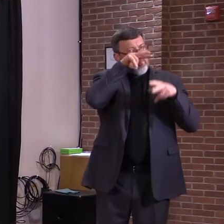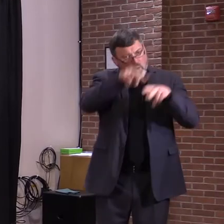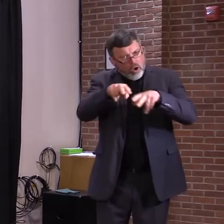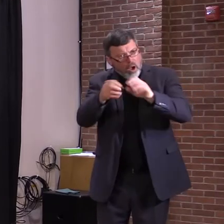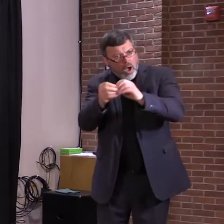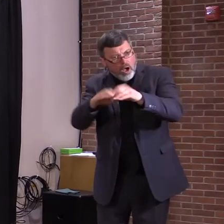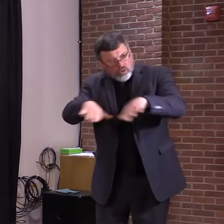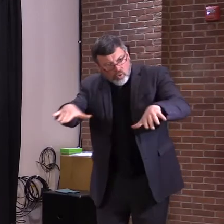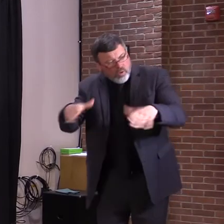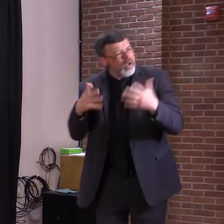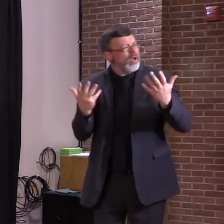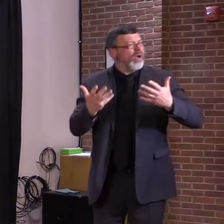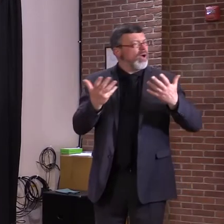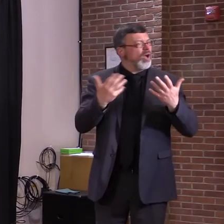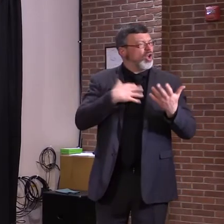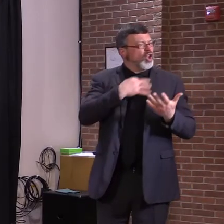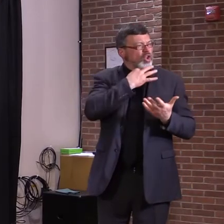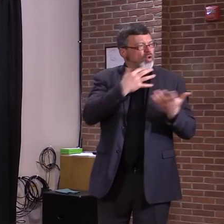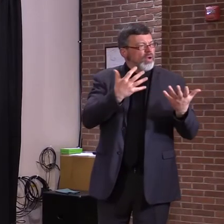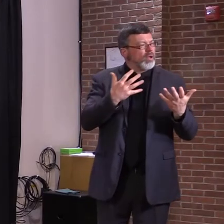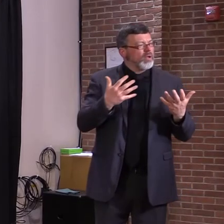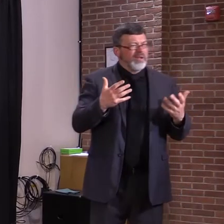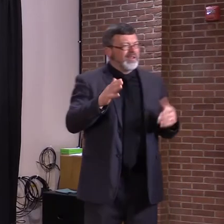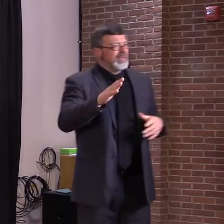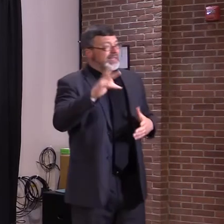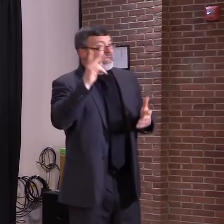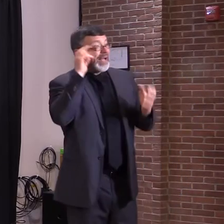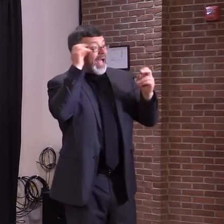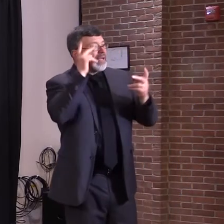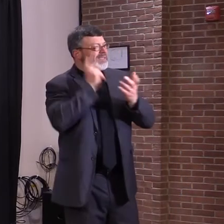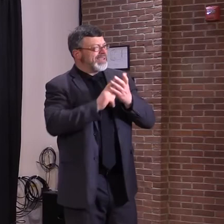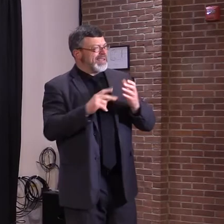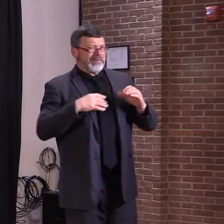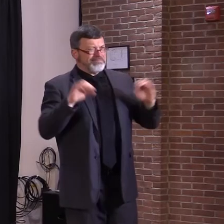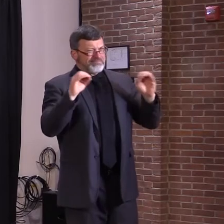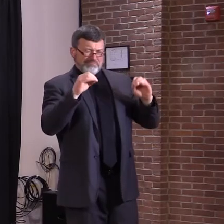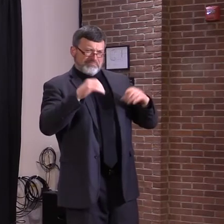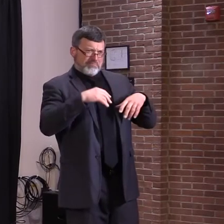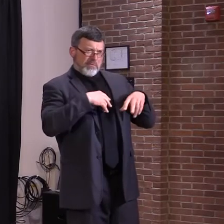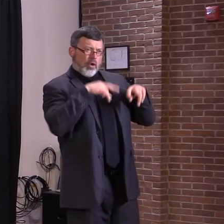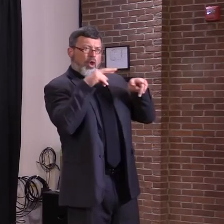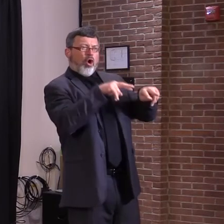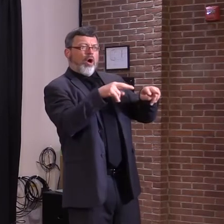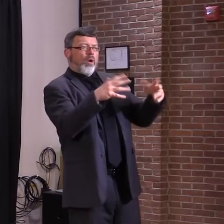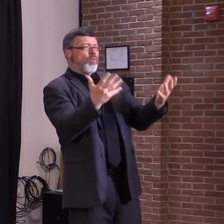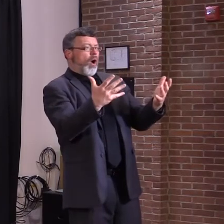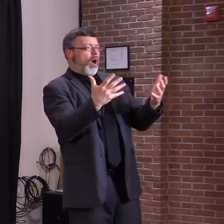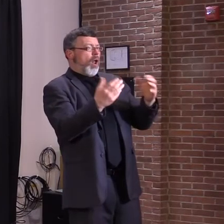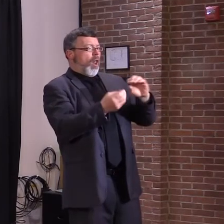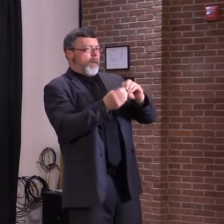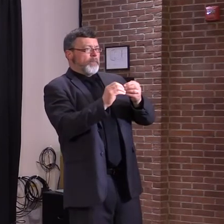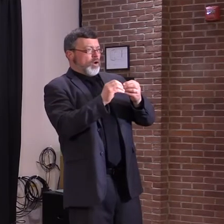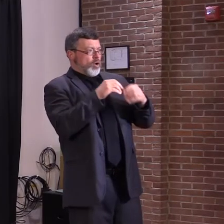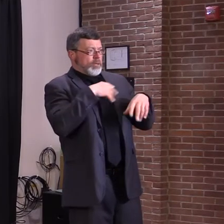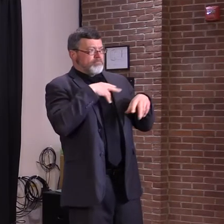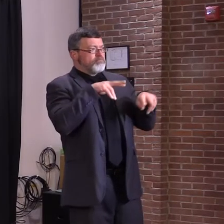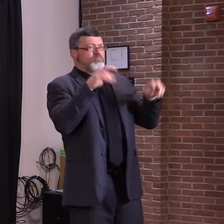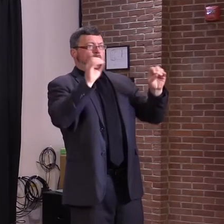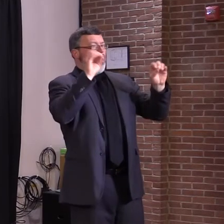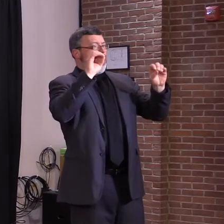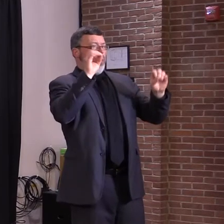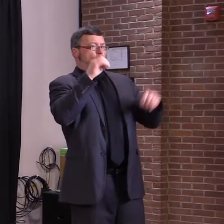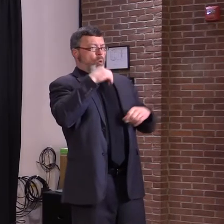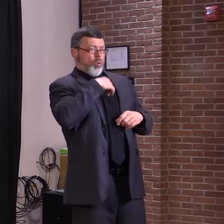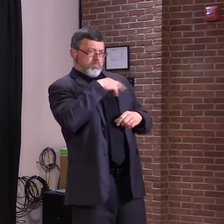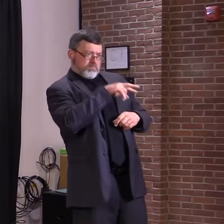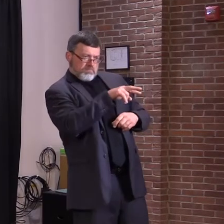You know, we follow all the data very closely, but again, it hasn't been about specific metrics. It's really about the trends. So